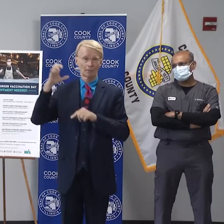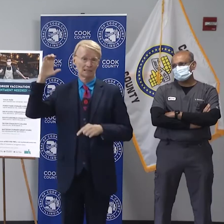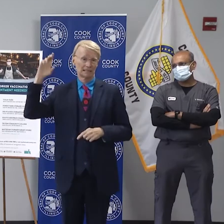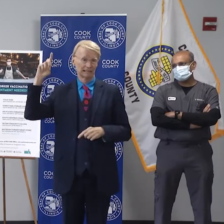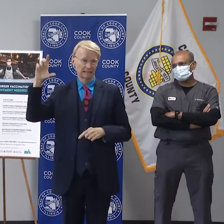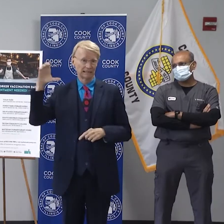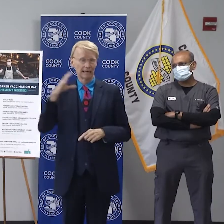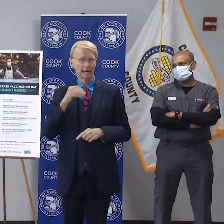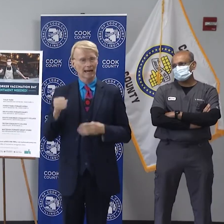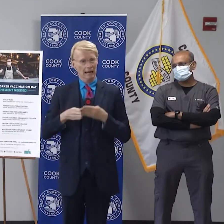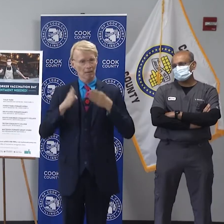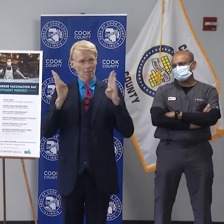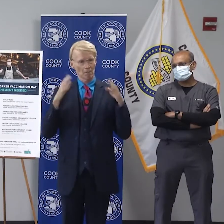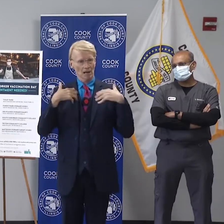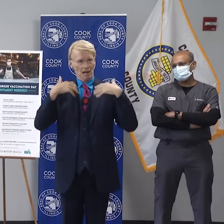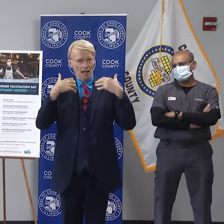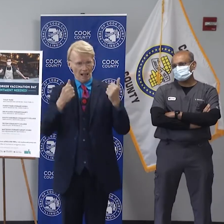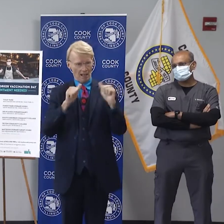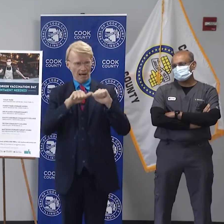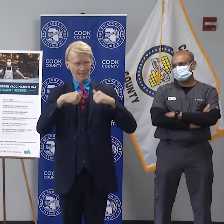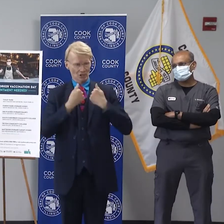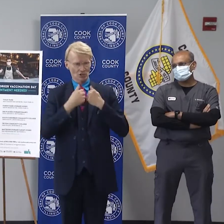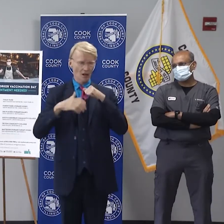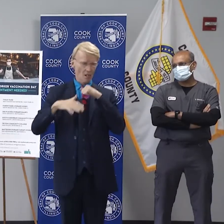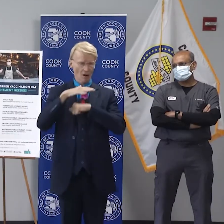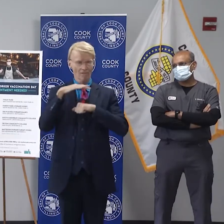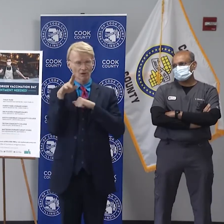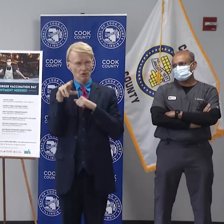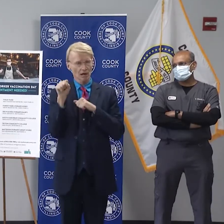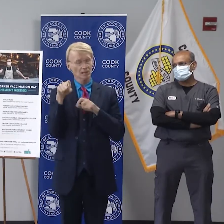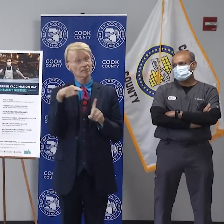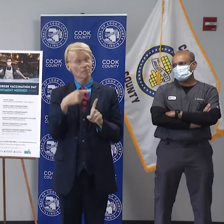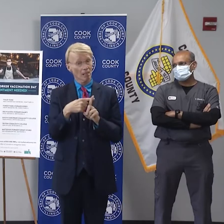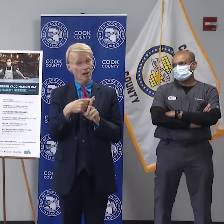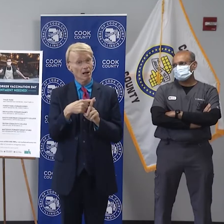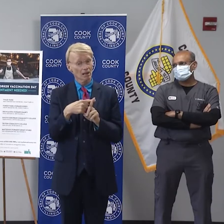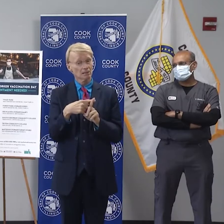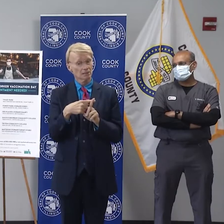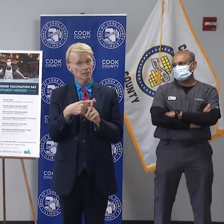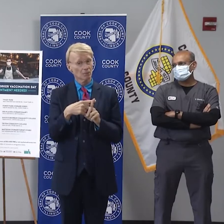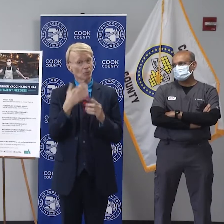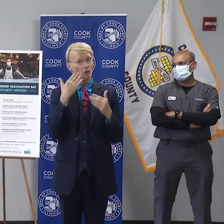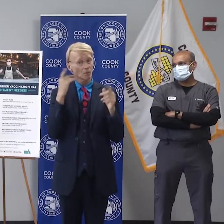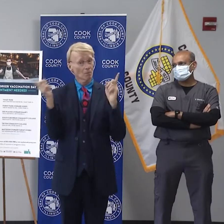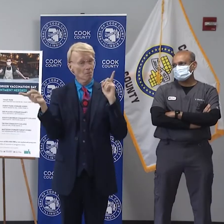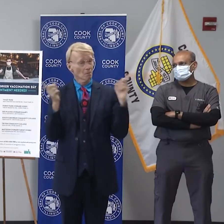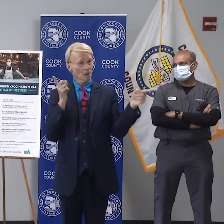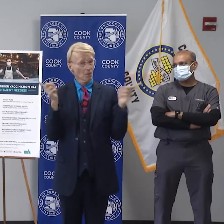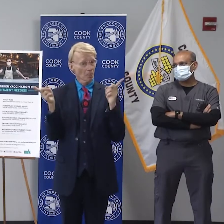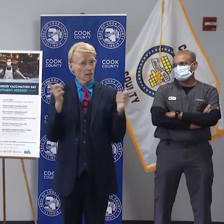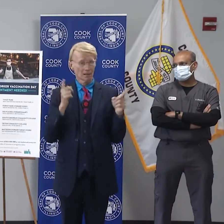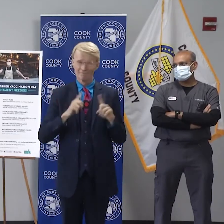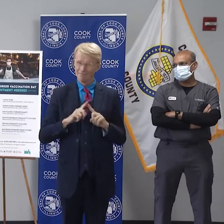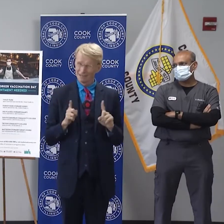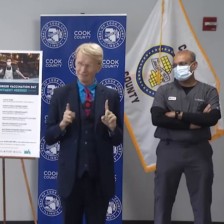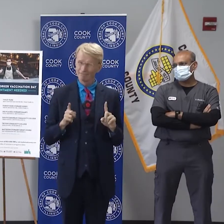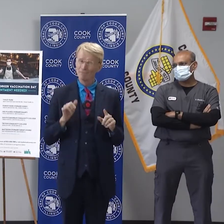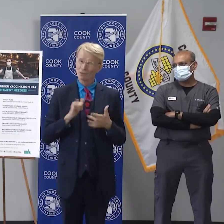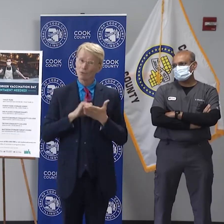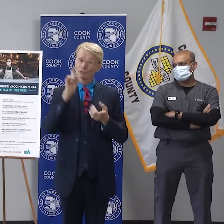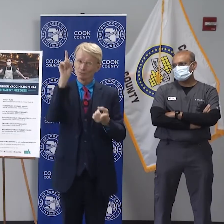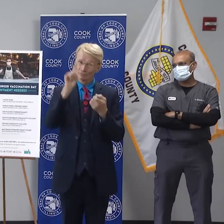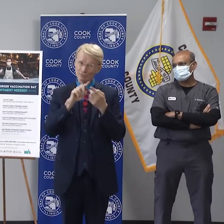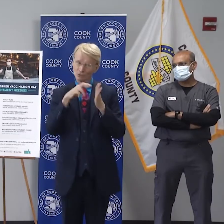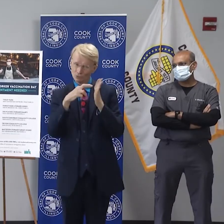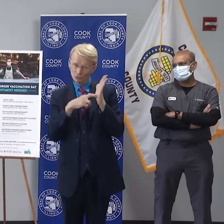and our public health agencies across the country, and we're making sure that we respond to both simultaneously. So those mitigations will be